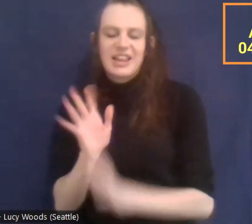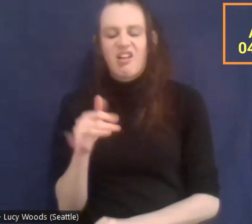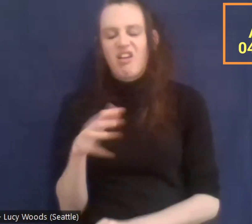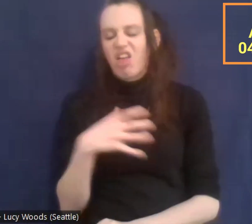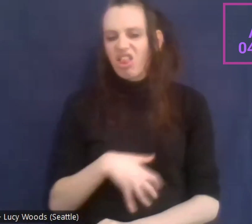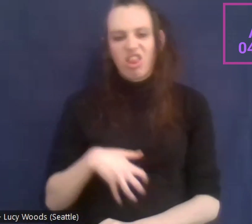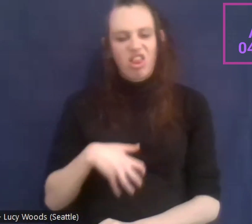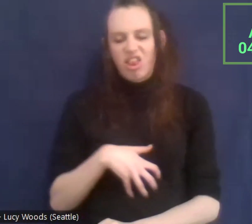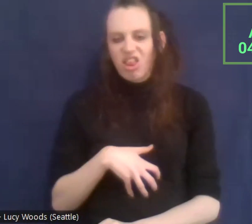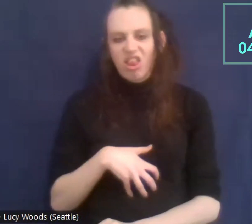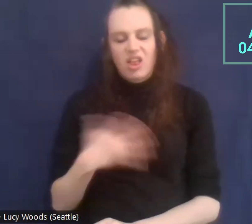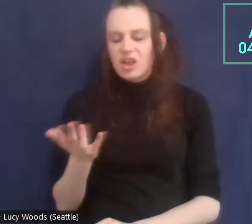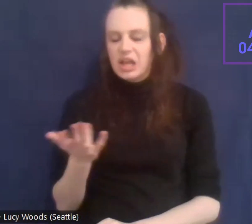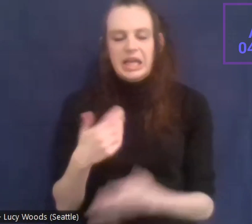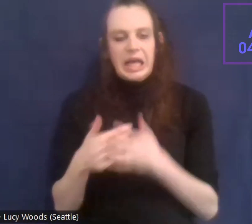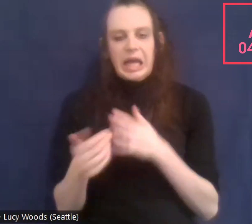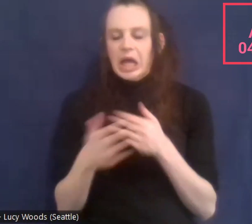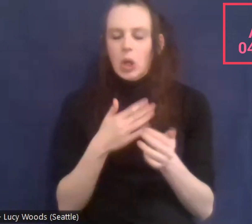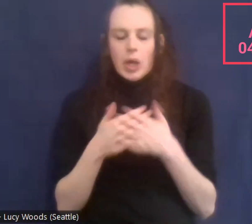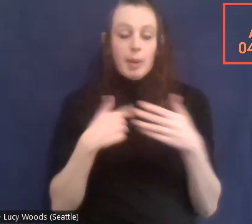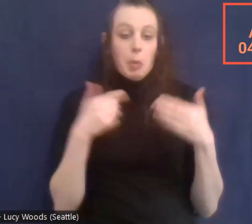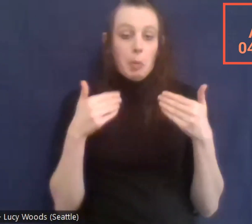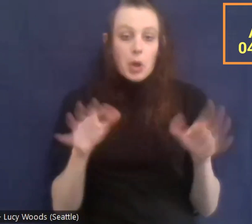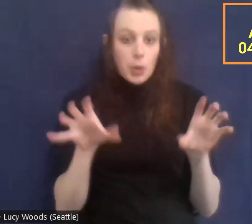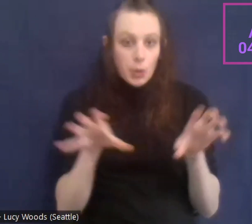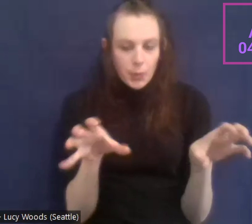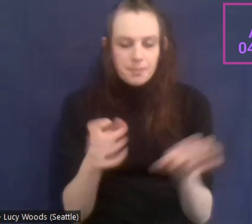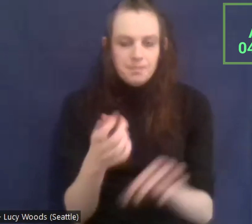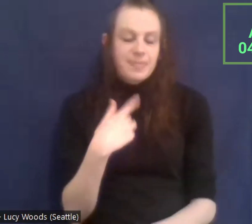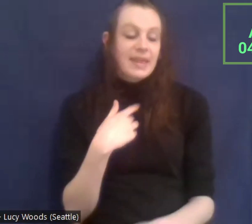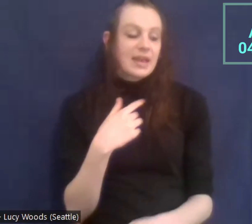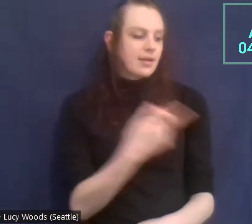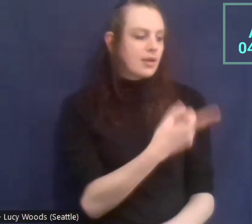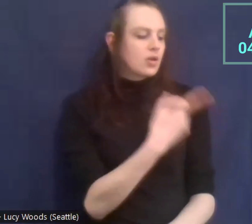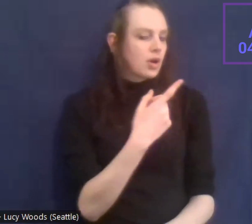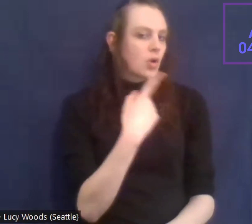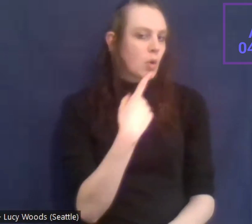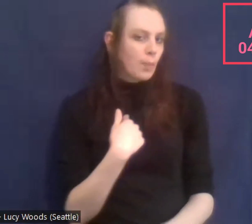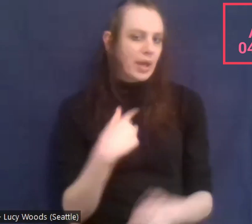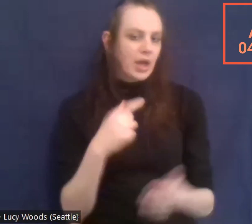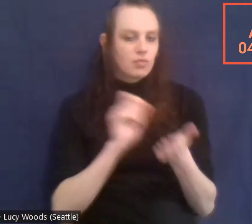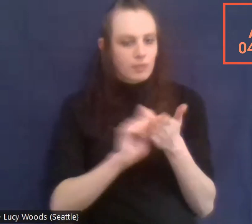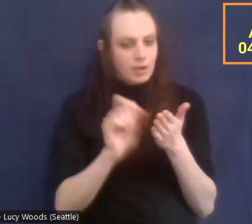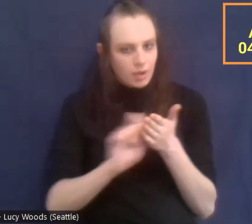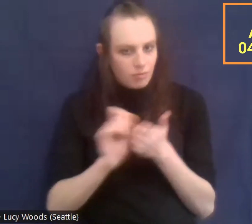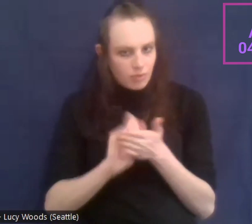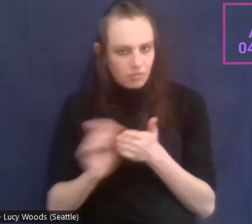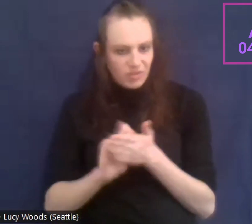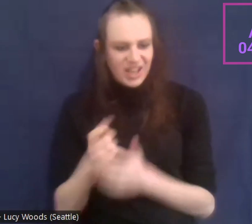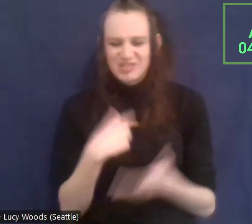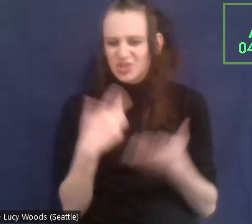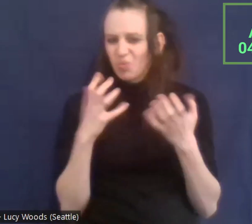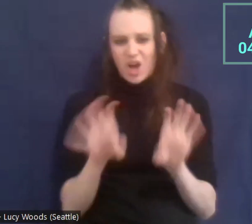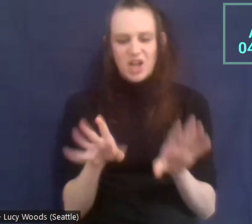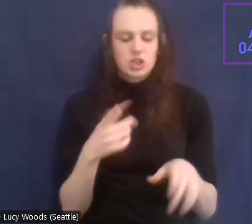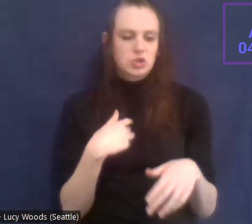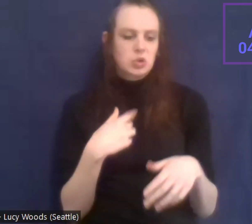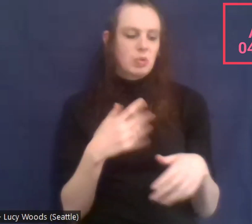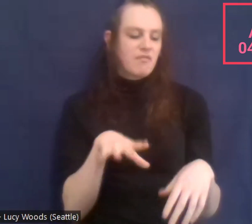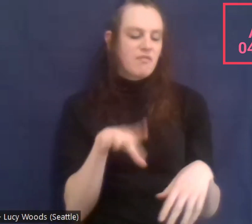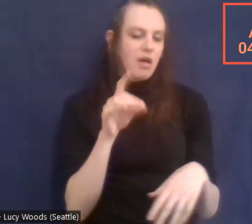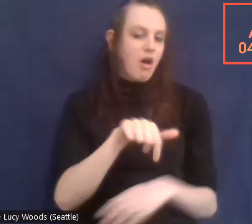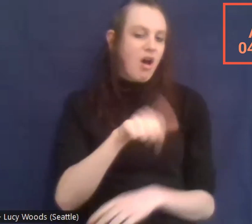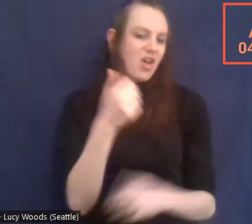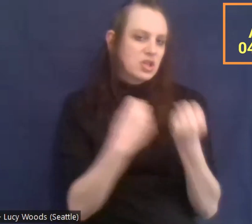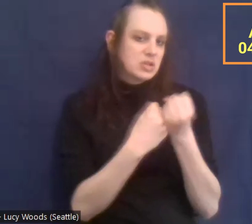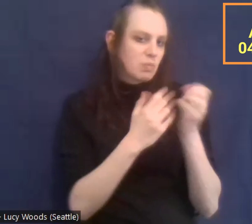write stuff down, you know, and I didn't want to do that. So I got a different sponsor. And